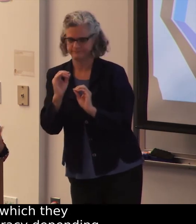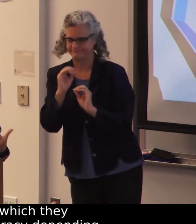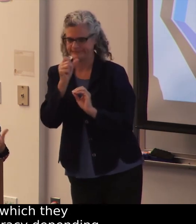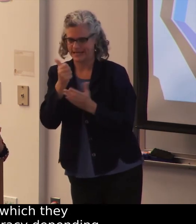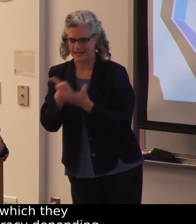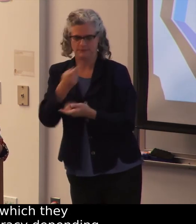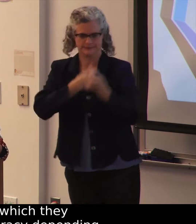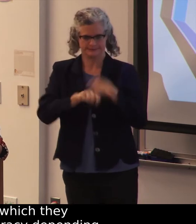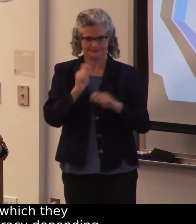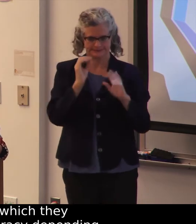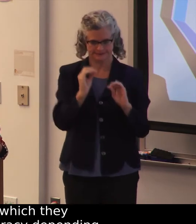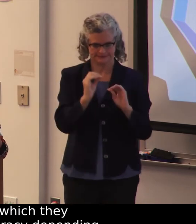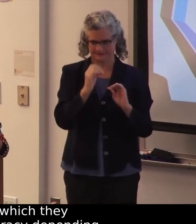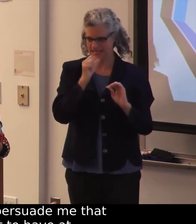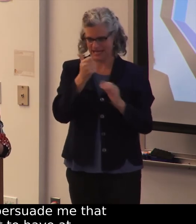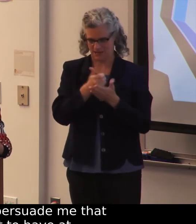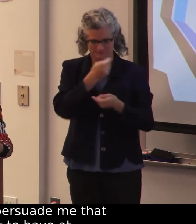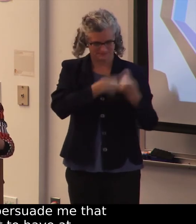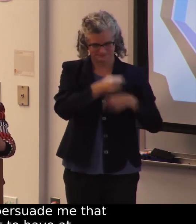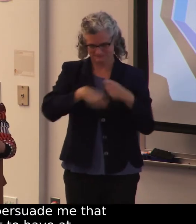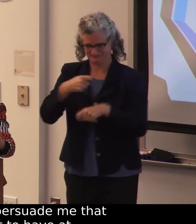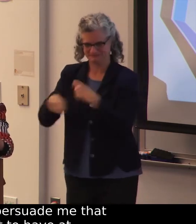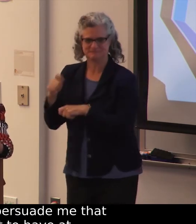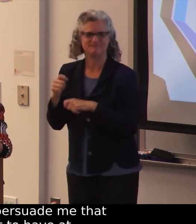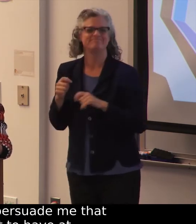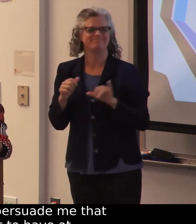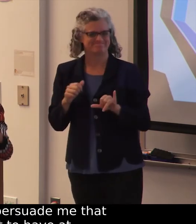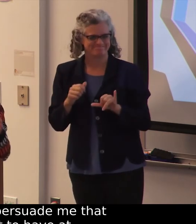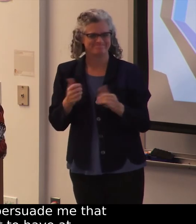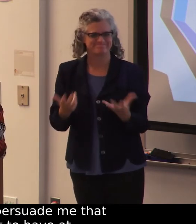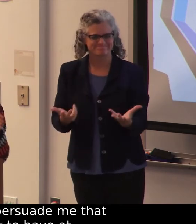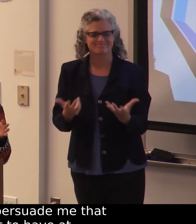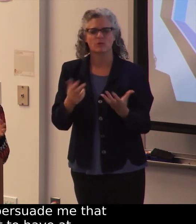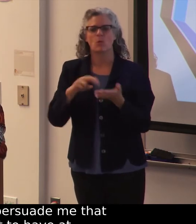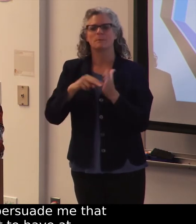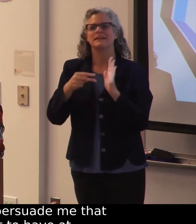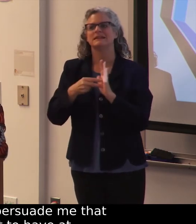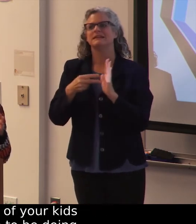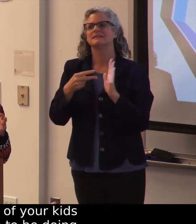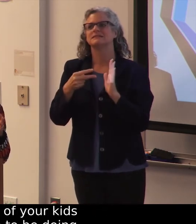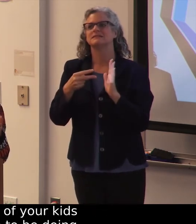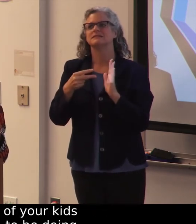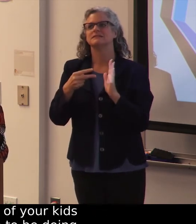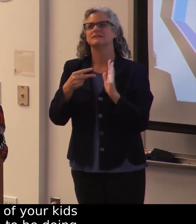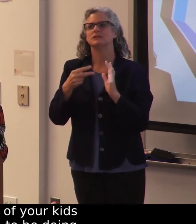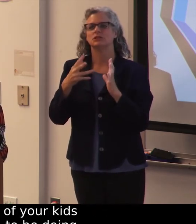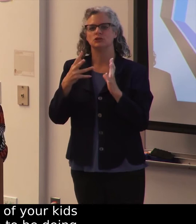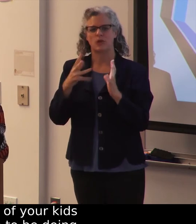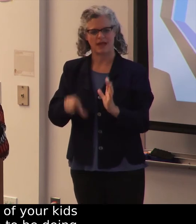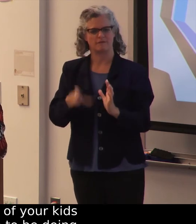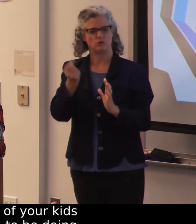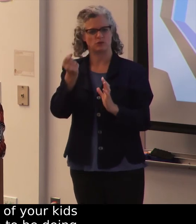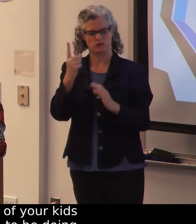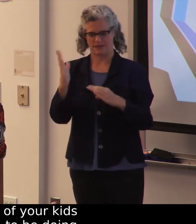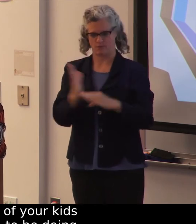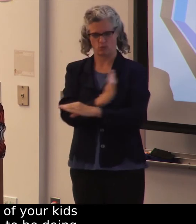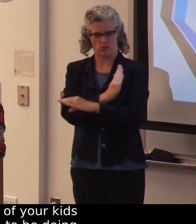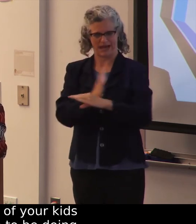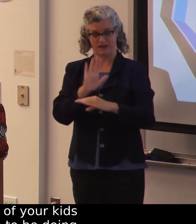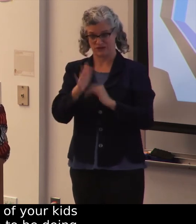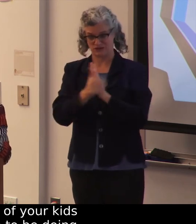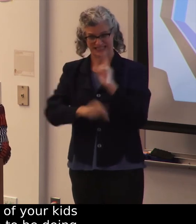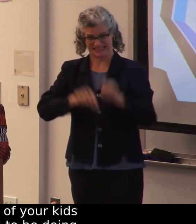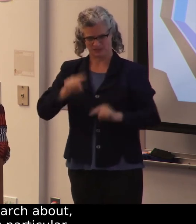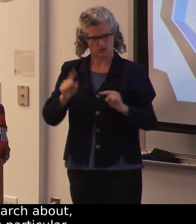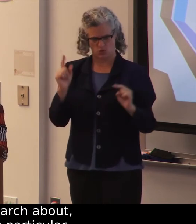literacy depending on where they are, which would persuade me that you want to have at least a sense of the range of your kids, right? And to begin to be